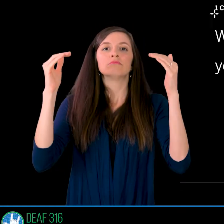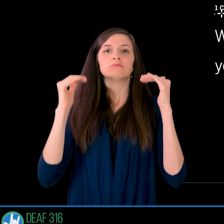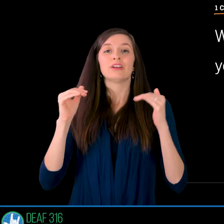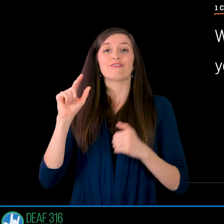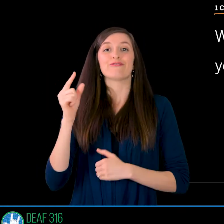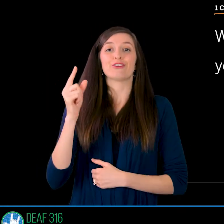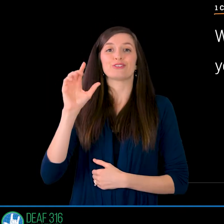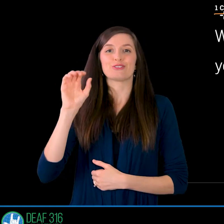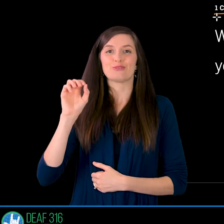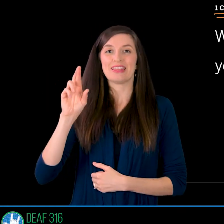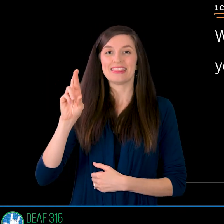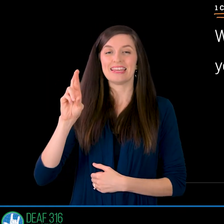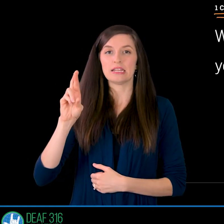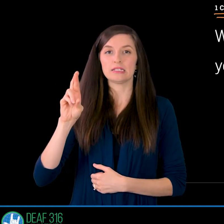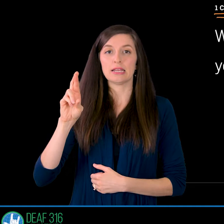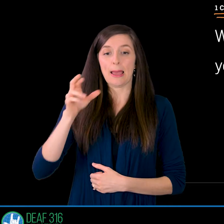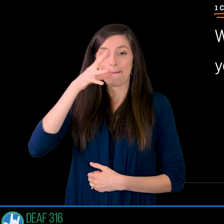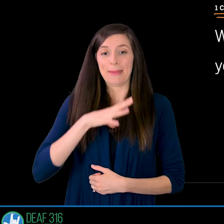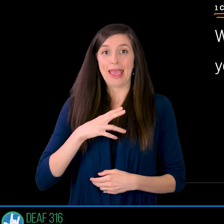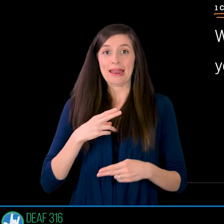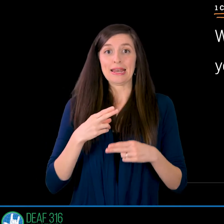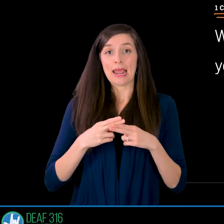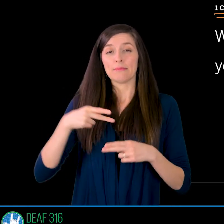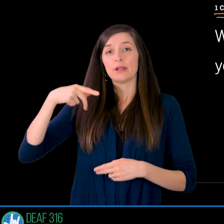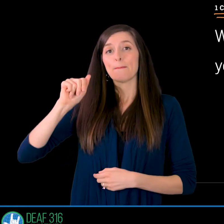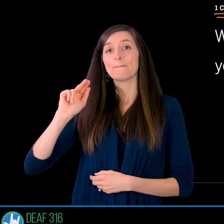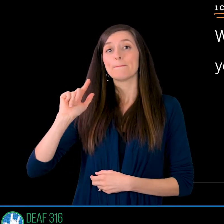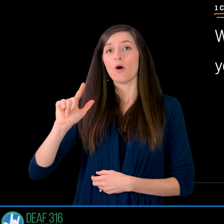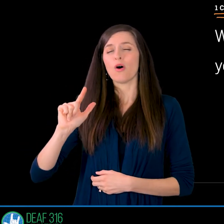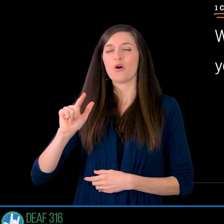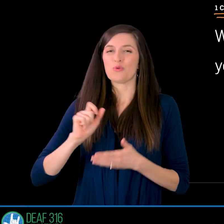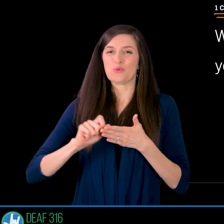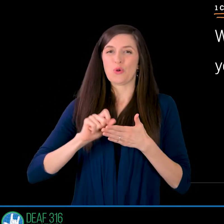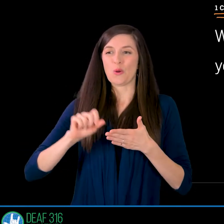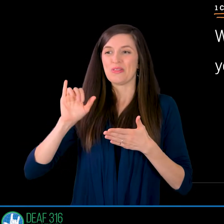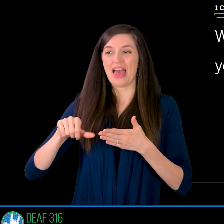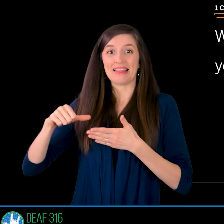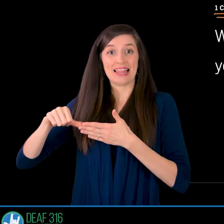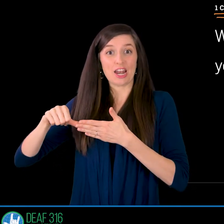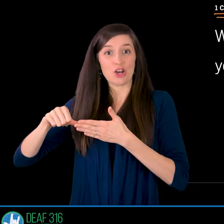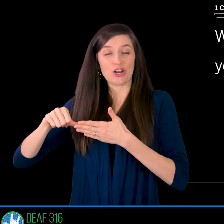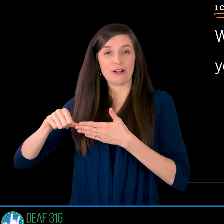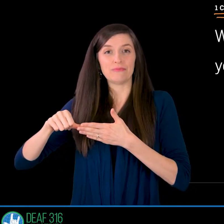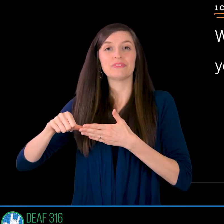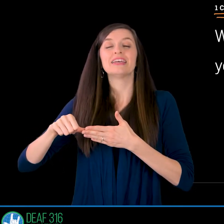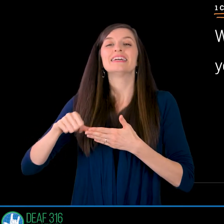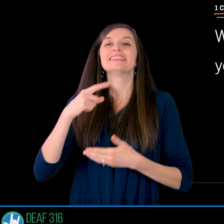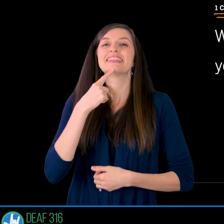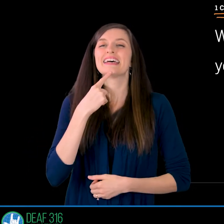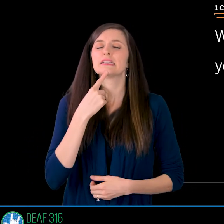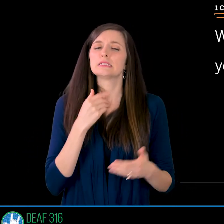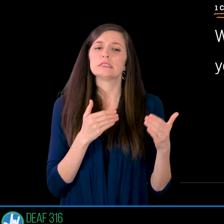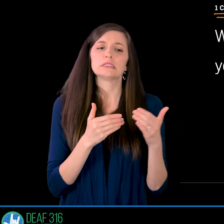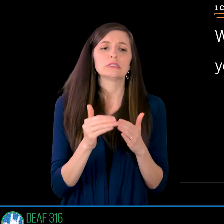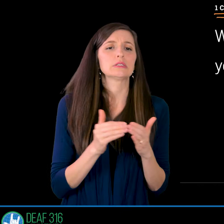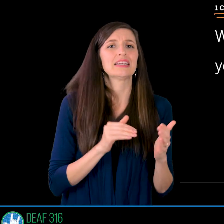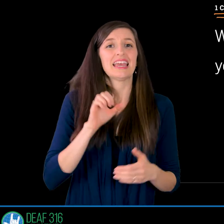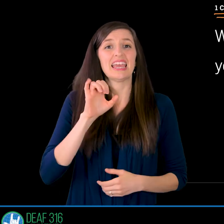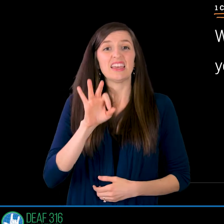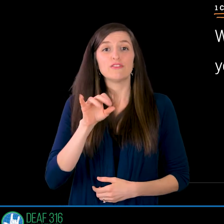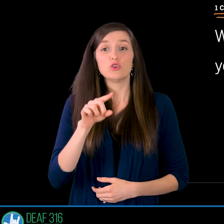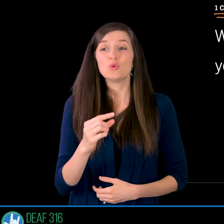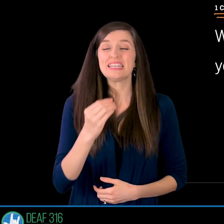1 Corinthians, this is a letter from the Apostle Paul in the New Testament, chapter 10, verse 31, whether you